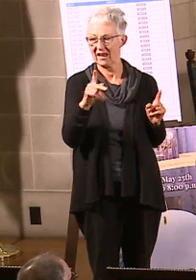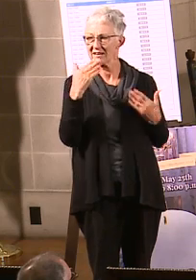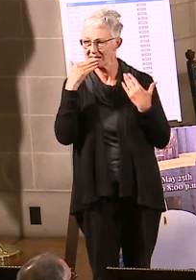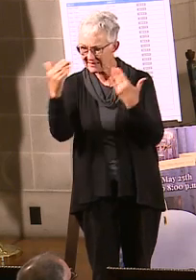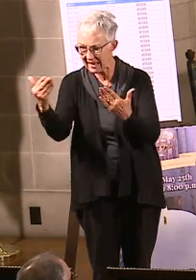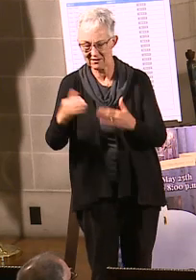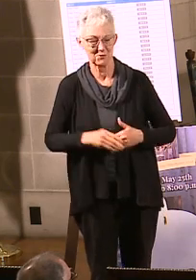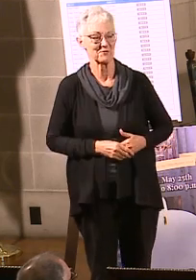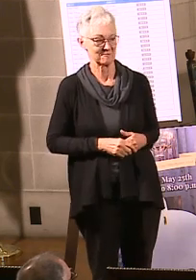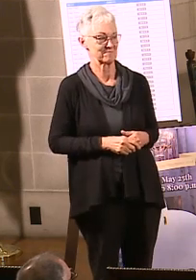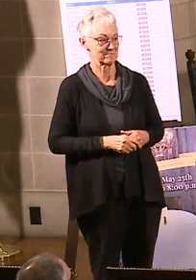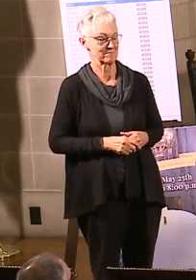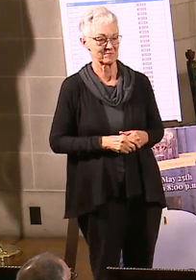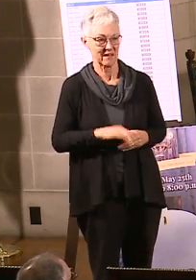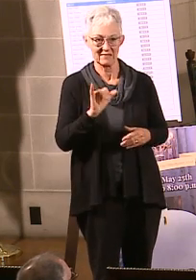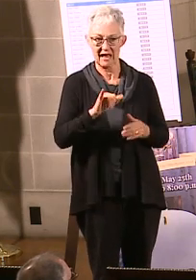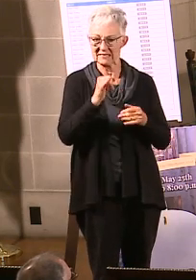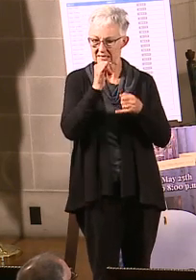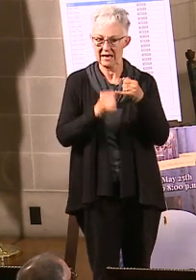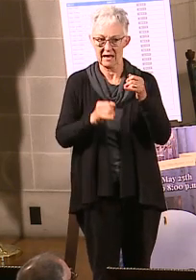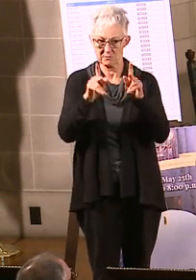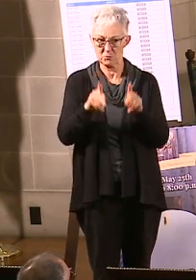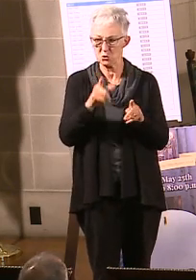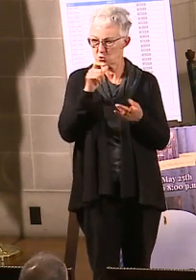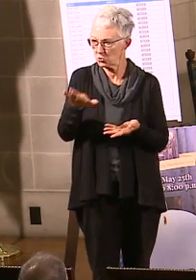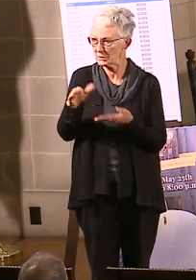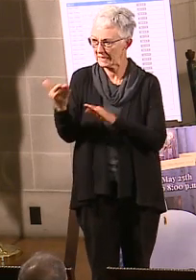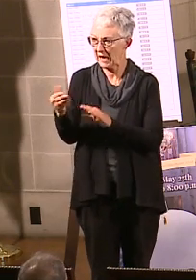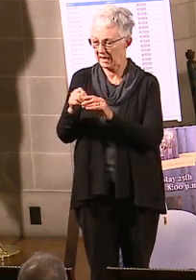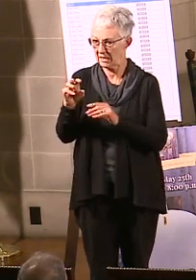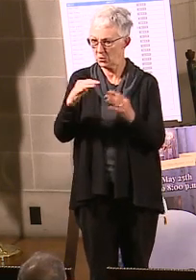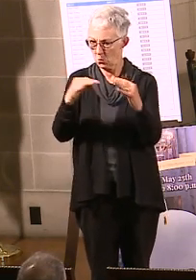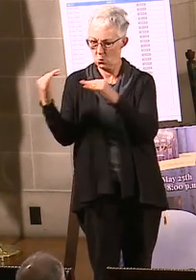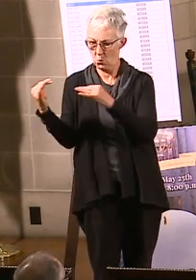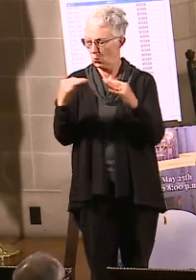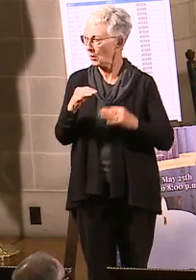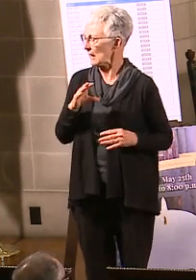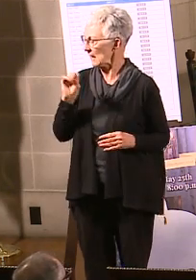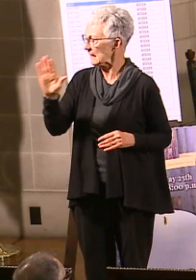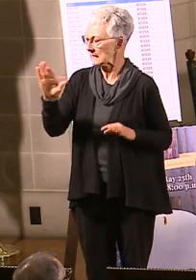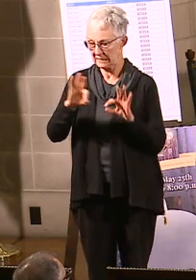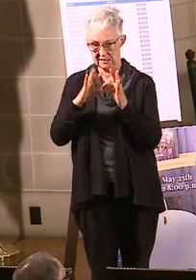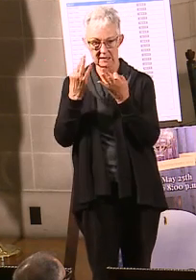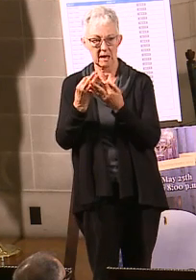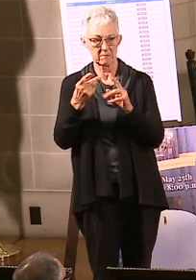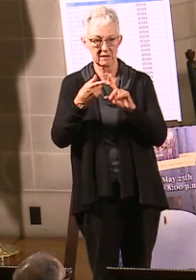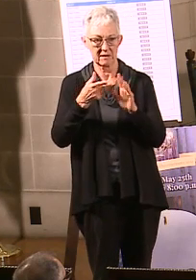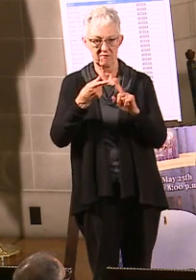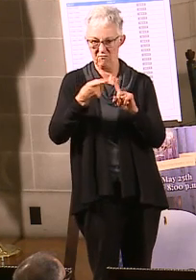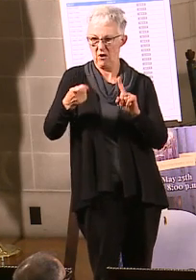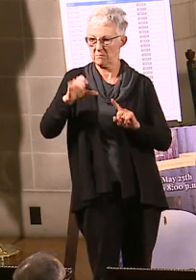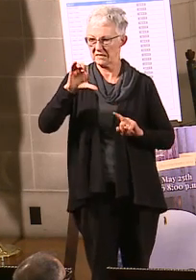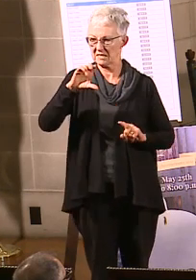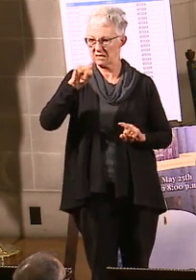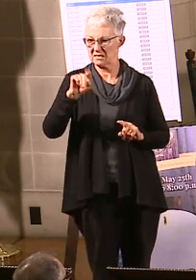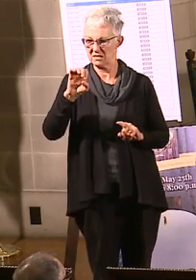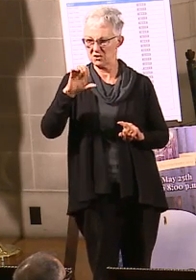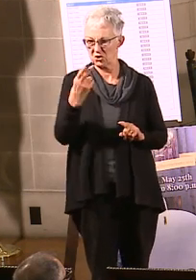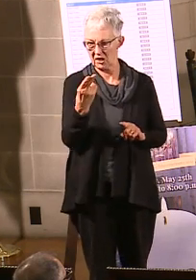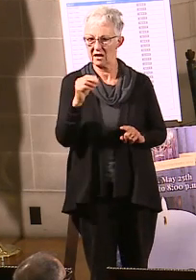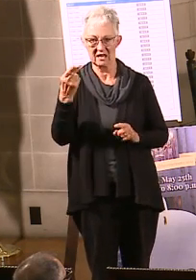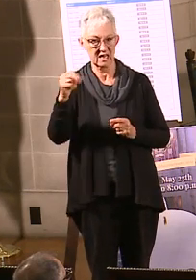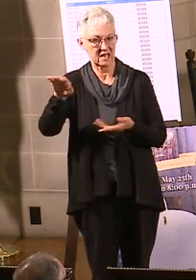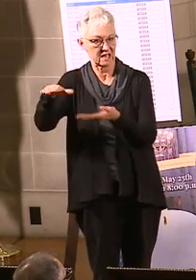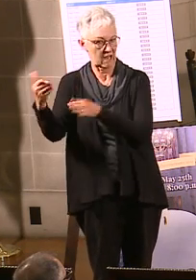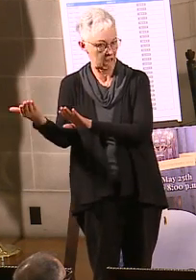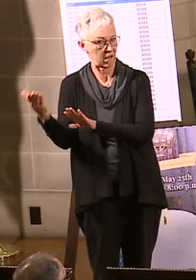you very much, Eric. So, there you go. And his family is originally from Czechoslovakia too, so Yeah. it's interesting that. And his family's from Czechoslovakia